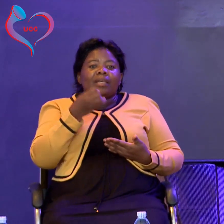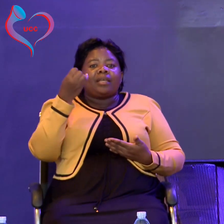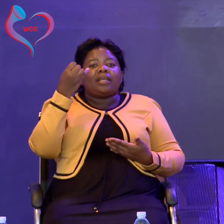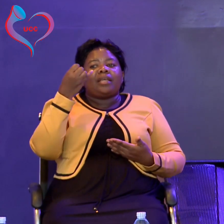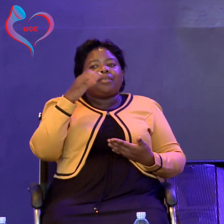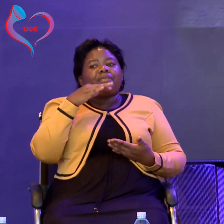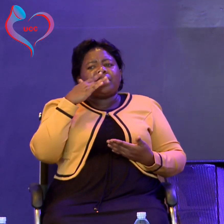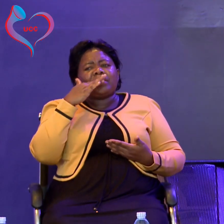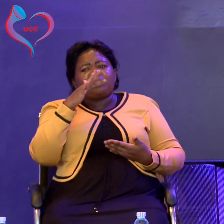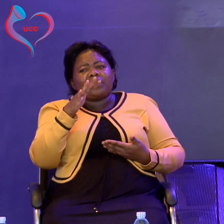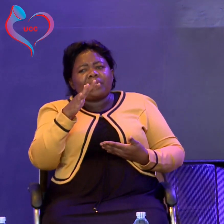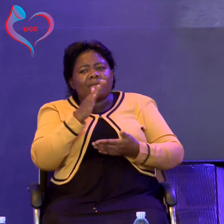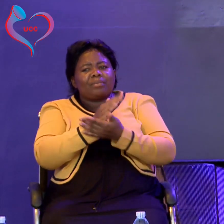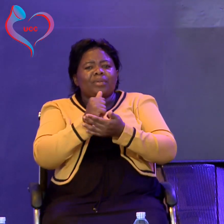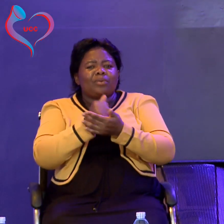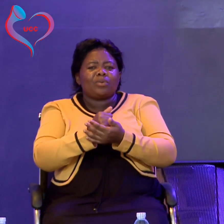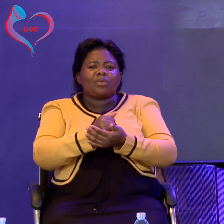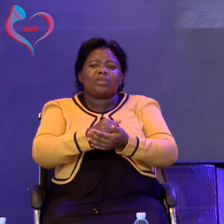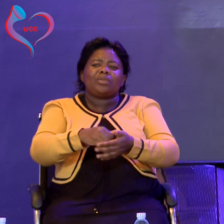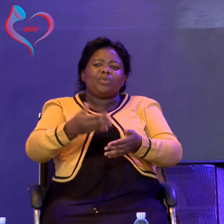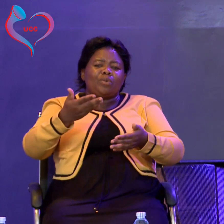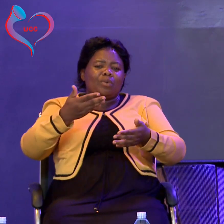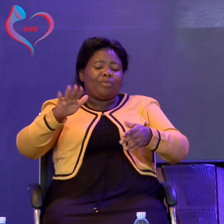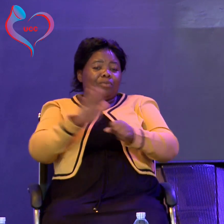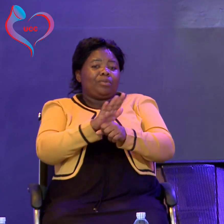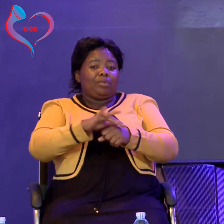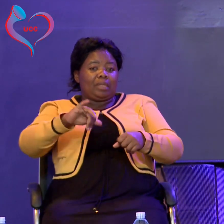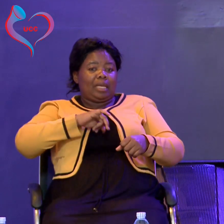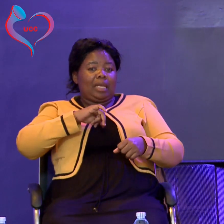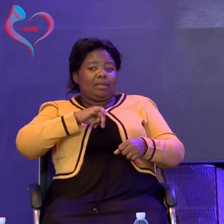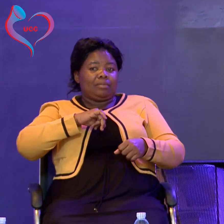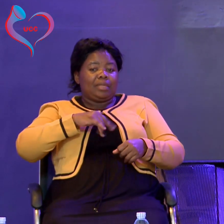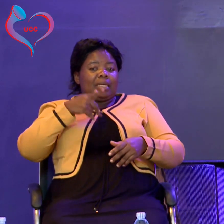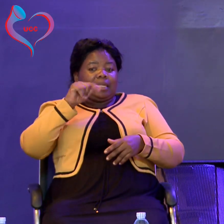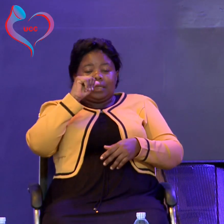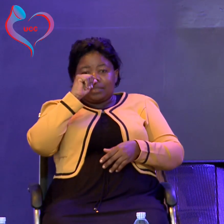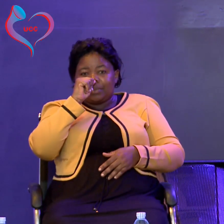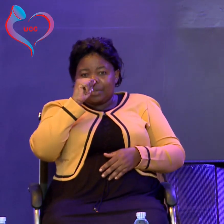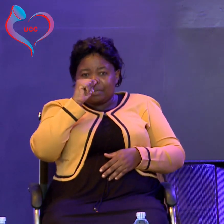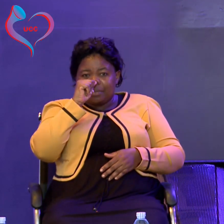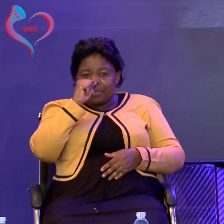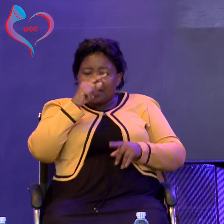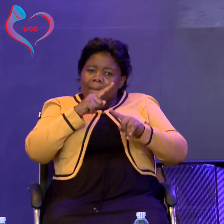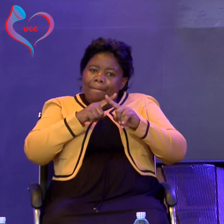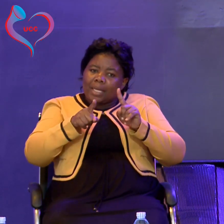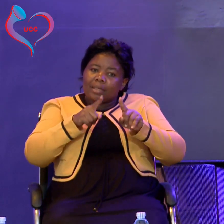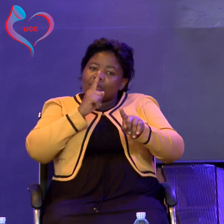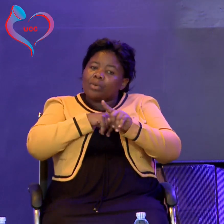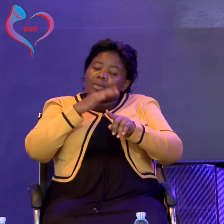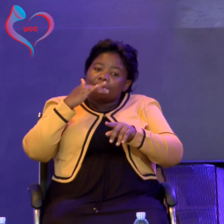nze. If there is that eye that you don't fall sick because of your own potential, gaba malala. Then that is